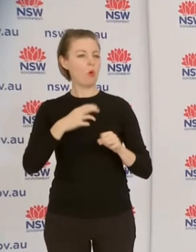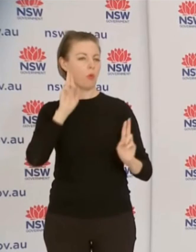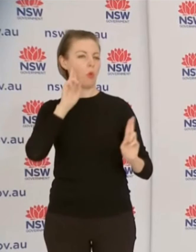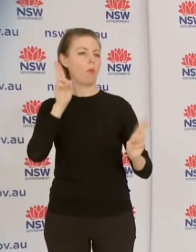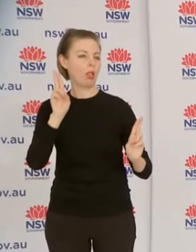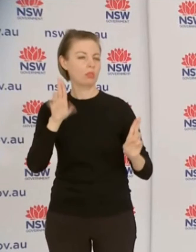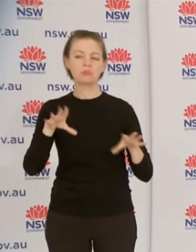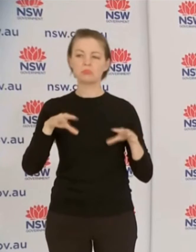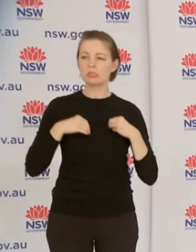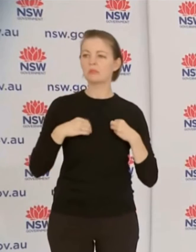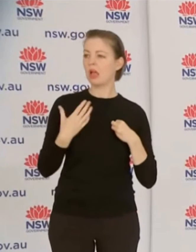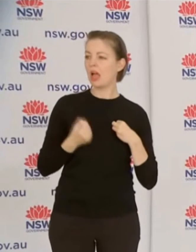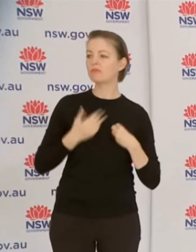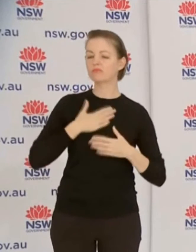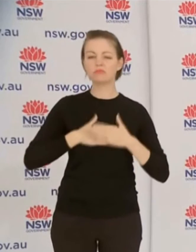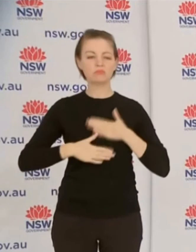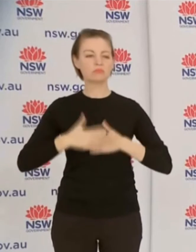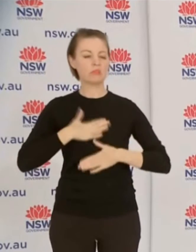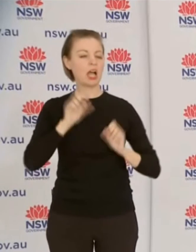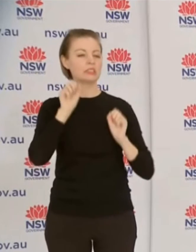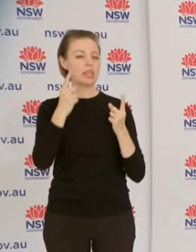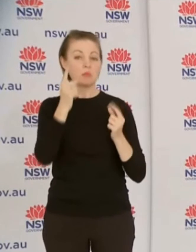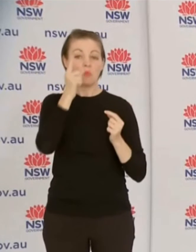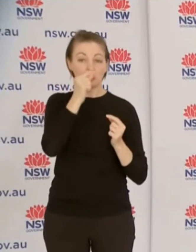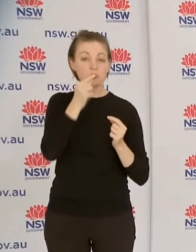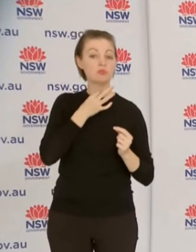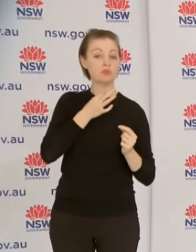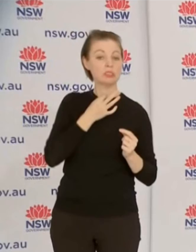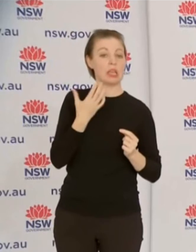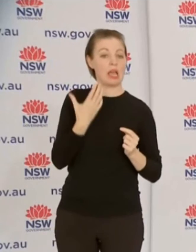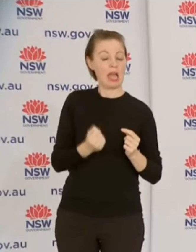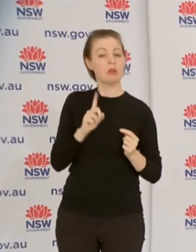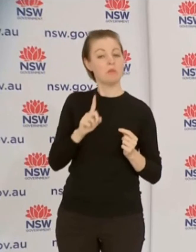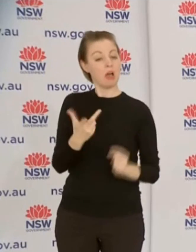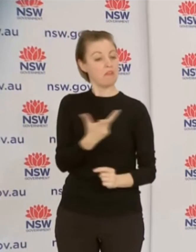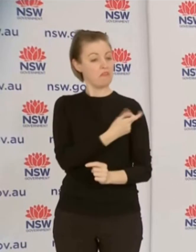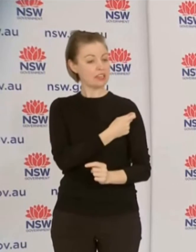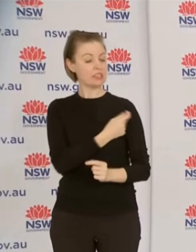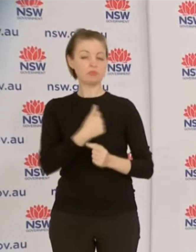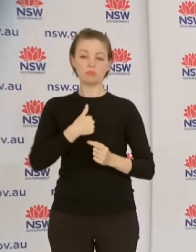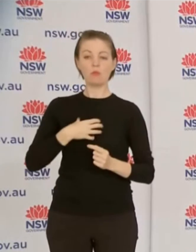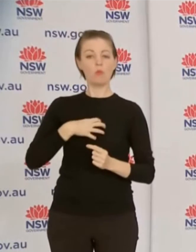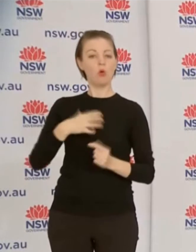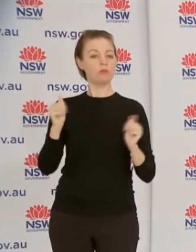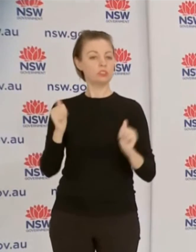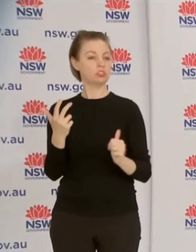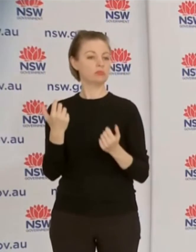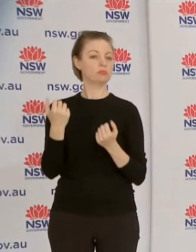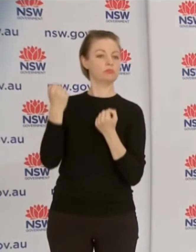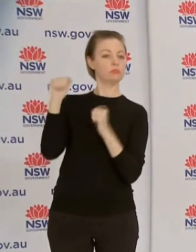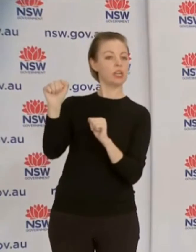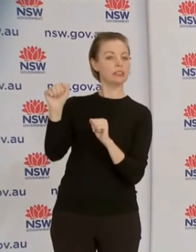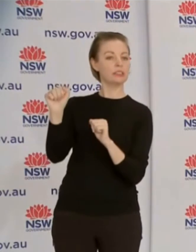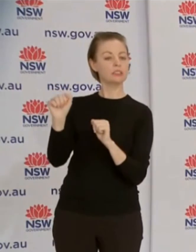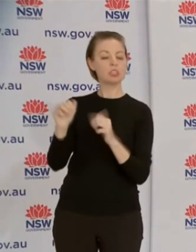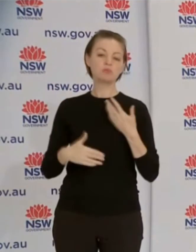when you have lower rates of people going into hospital. The case numbers are less relevant, but you are going to have death. You have death from the flu.